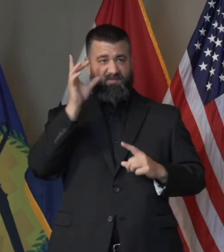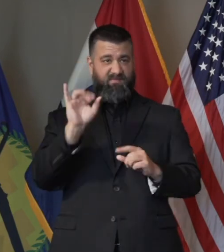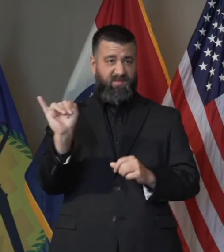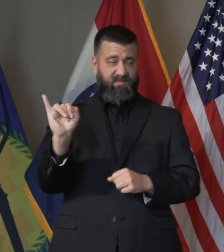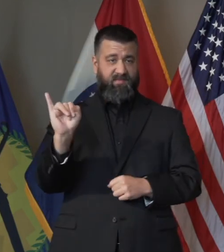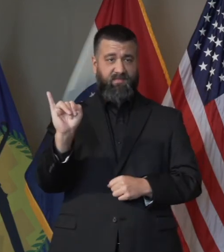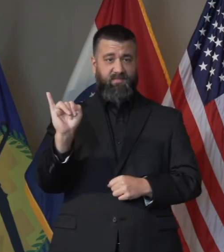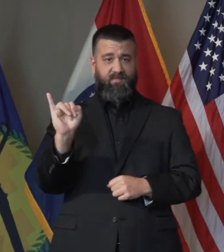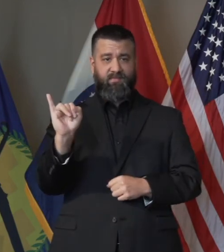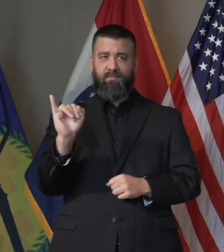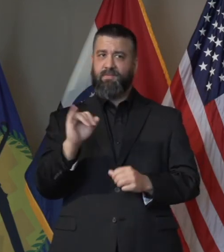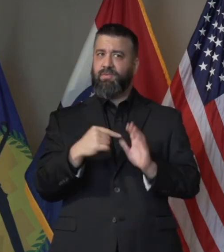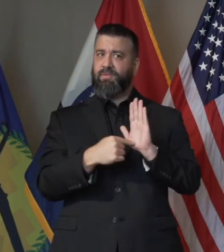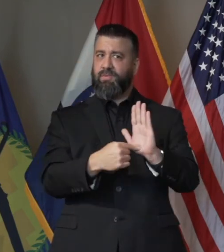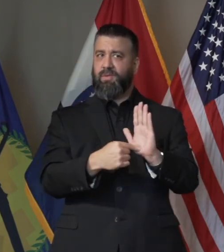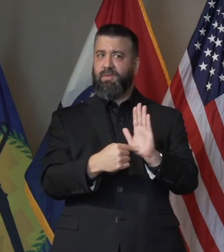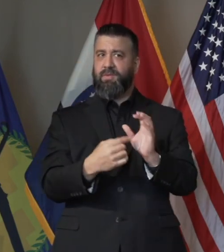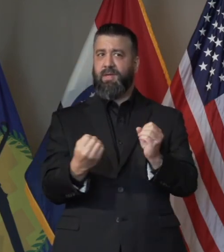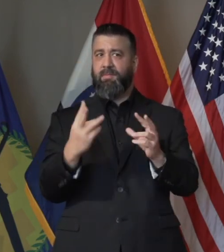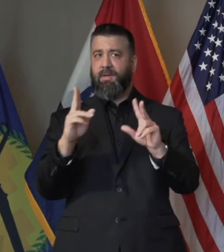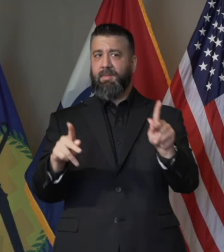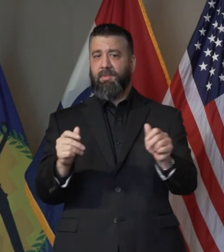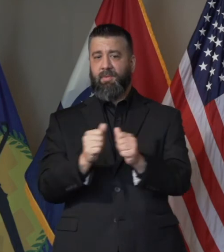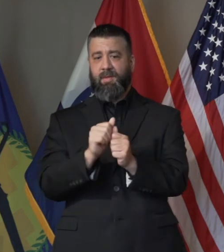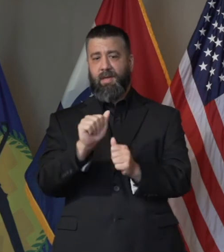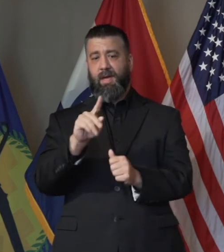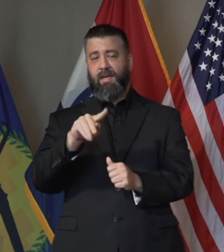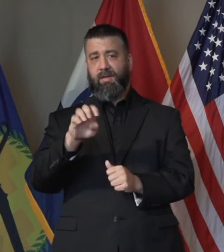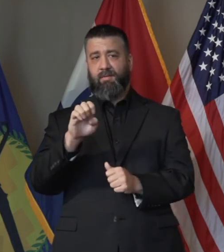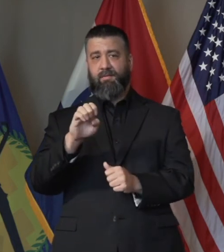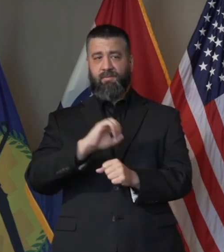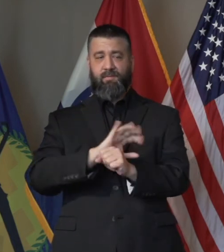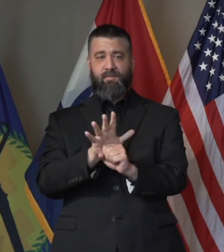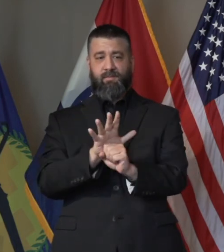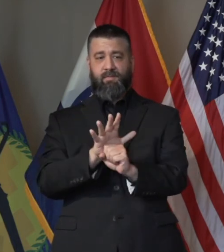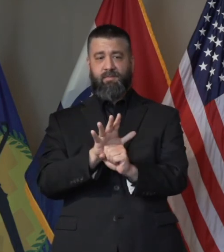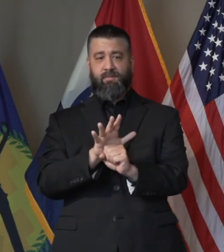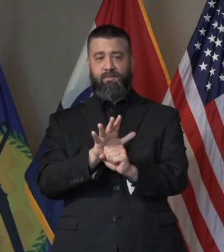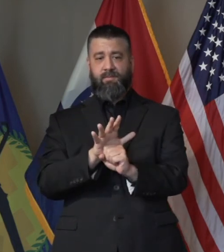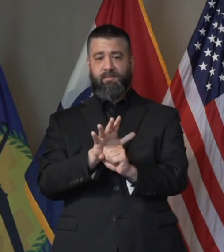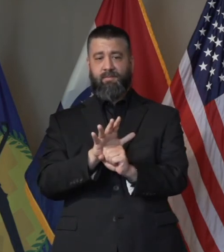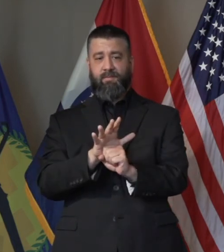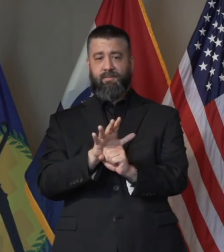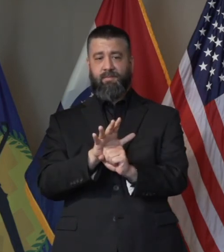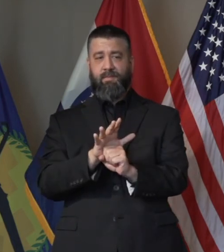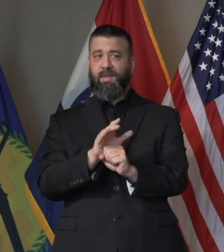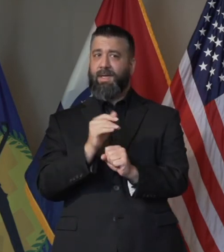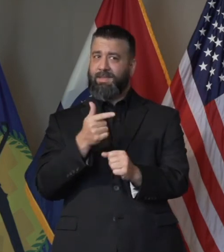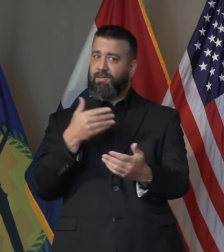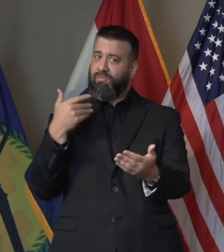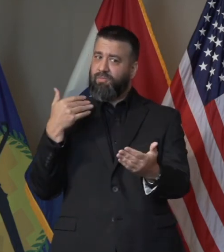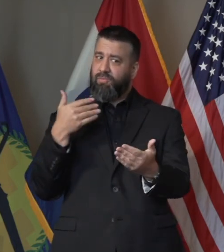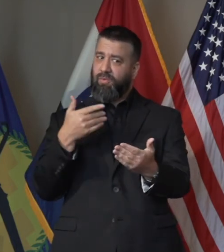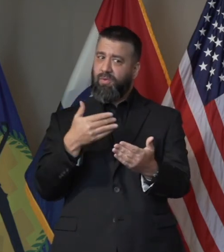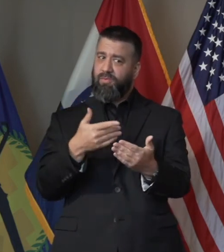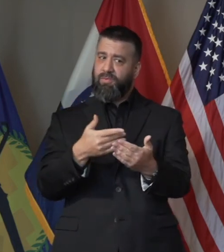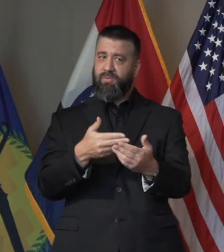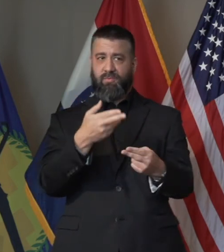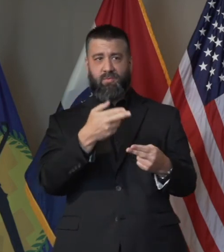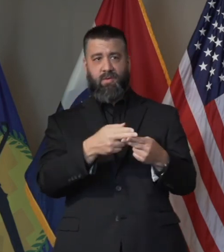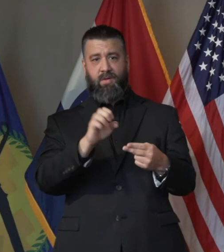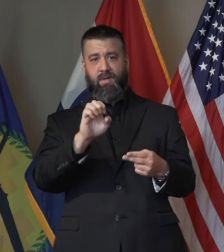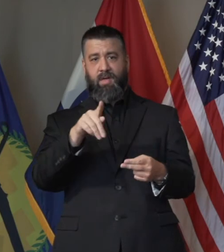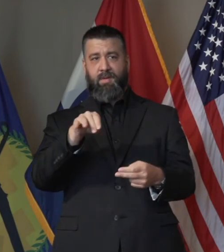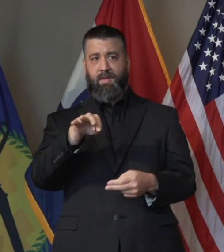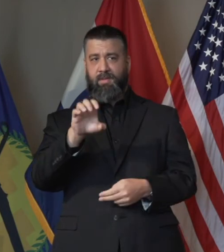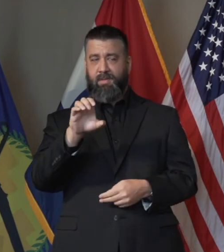of people with active COVID and therefore the distance to epidemic threshold is relatively